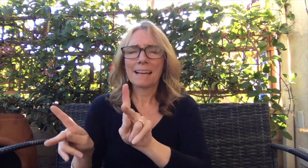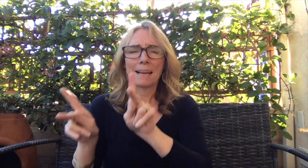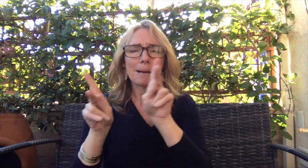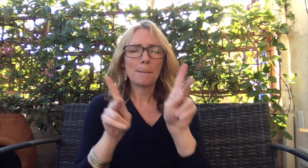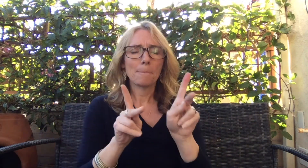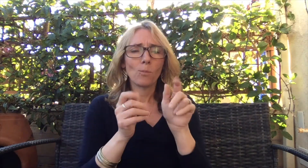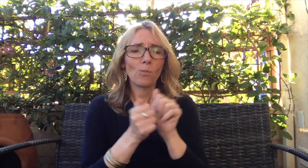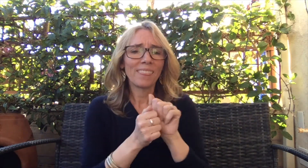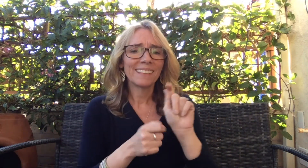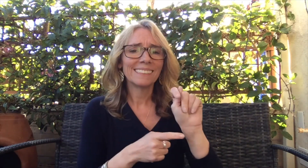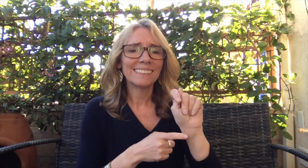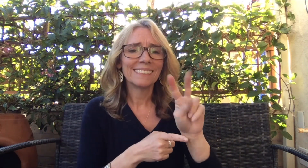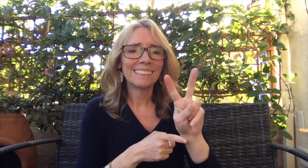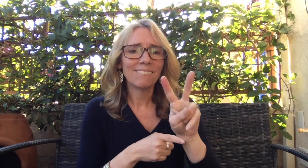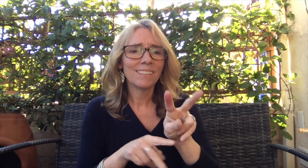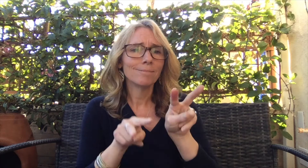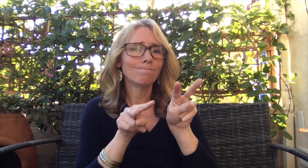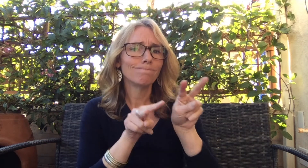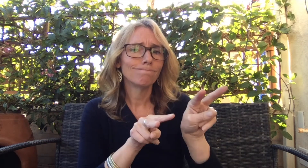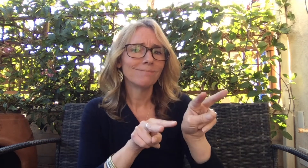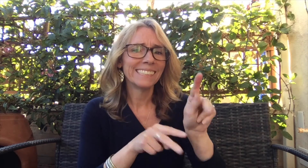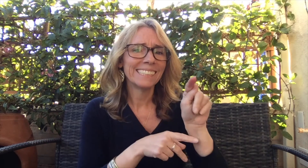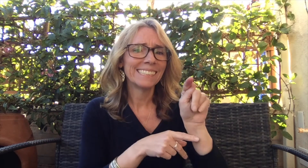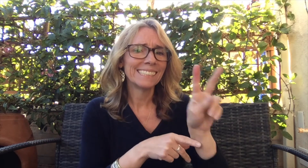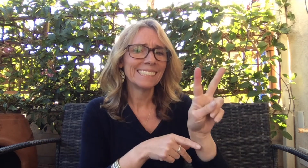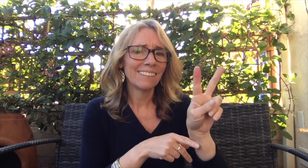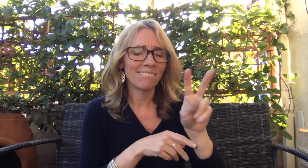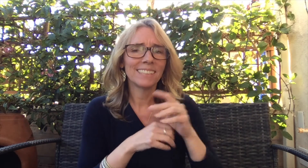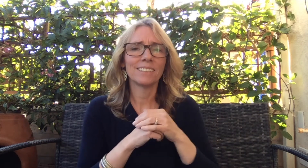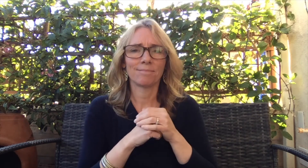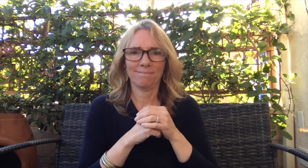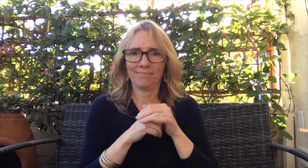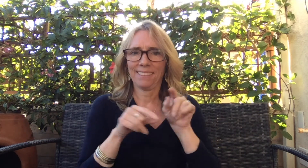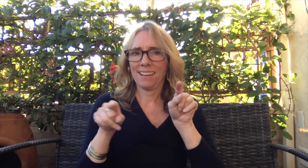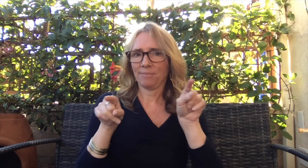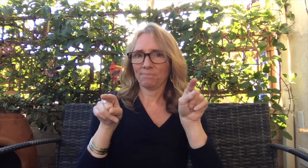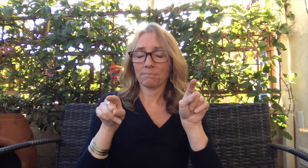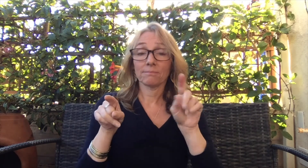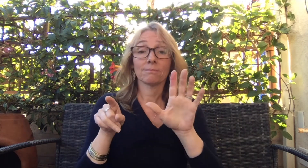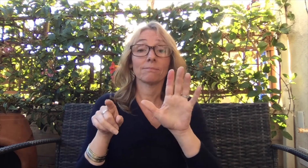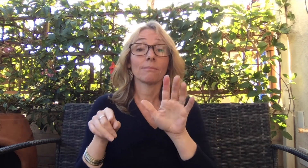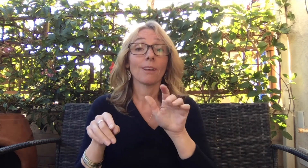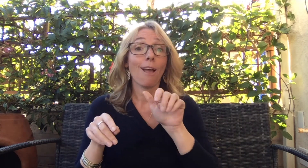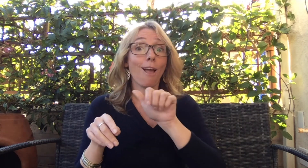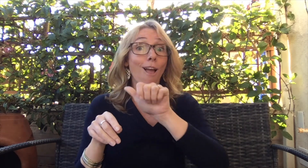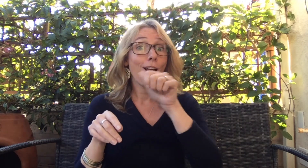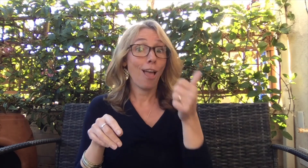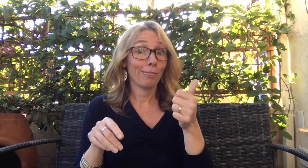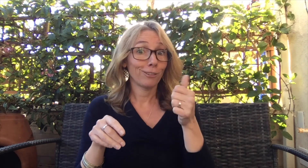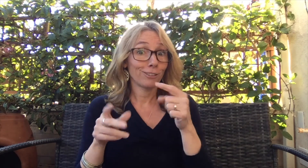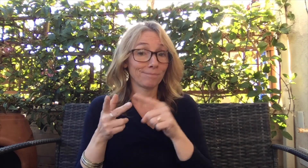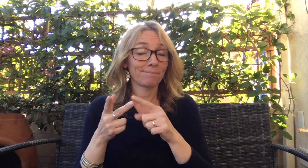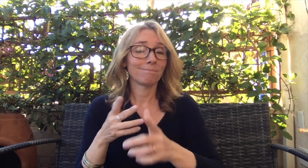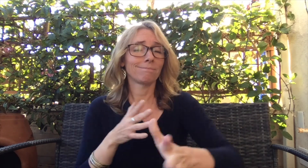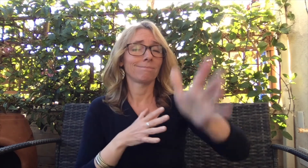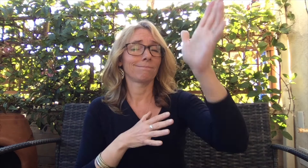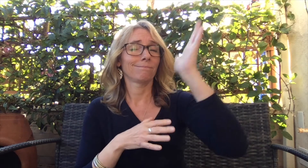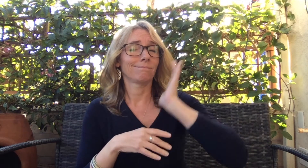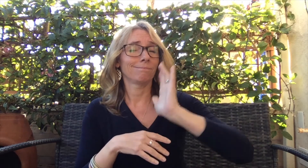child busy for 5-10 minutes. Same idea applies to providing TV to your children.